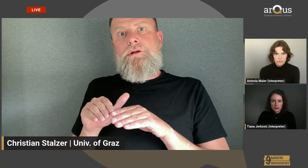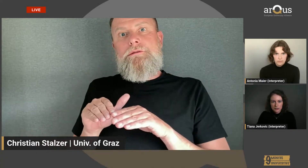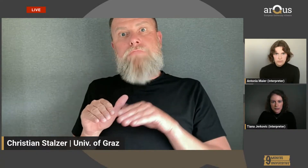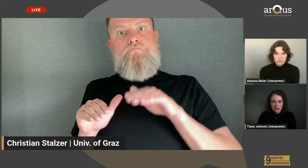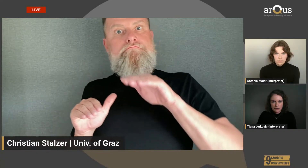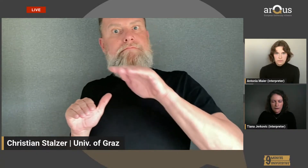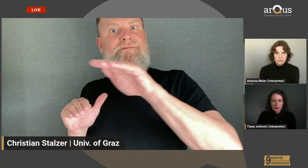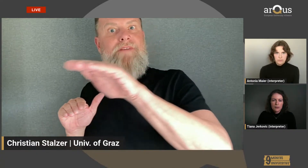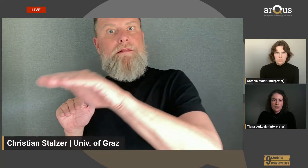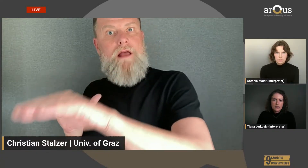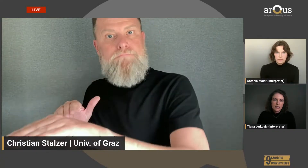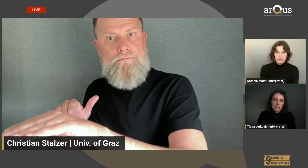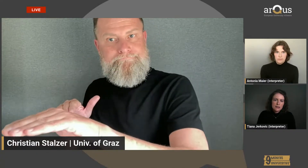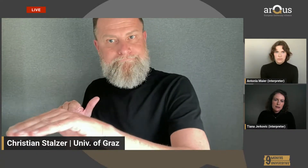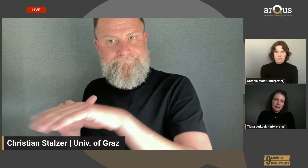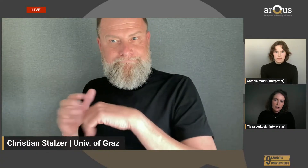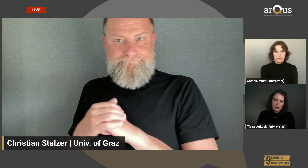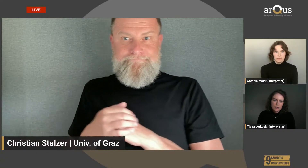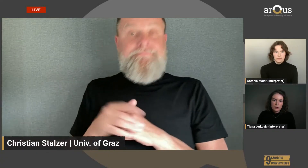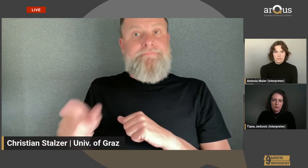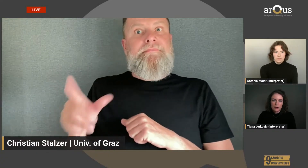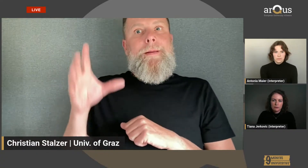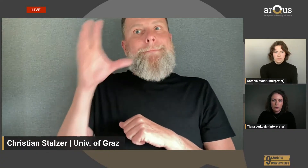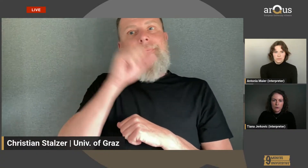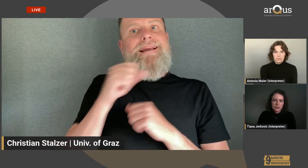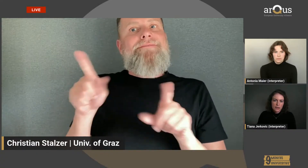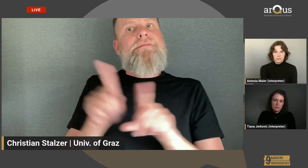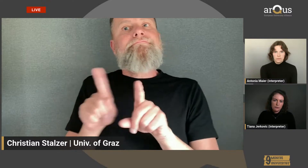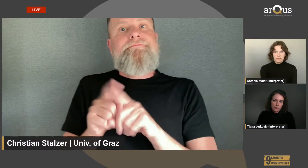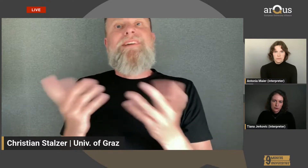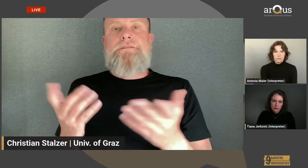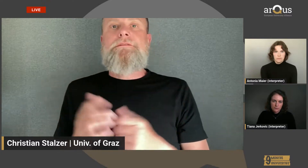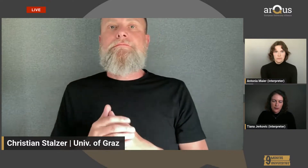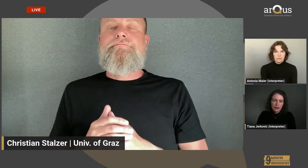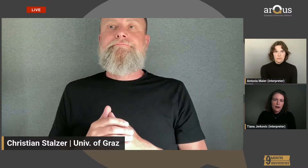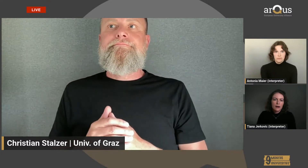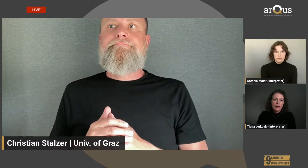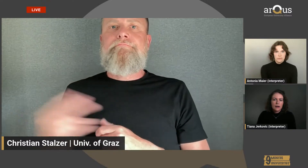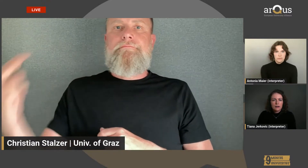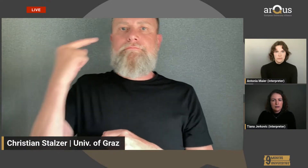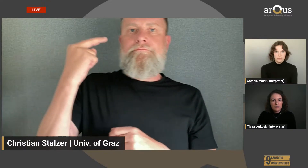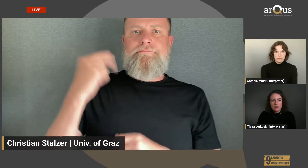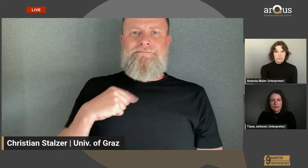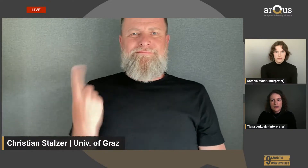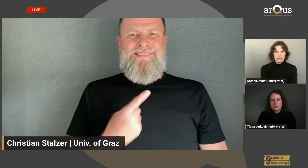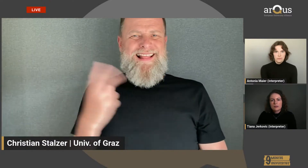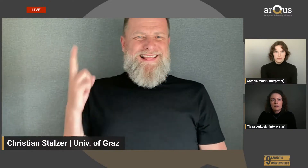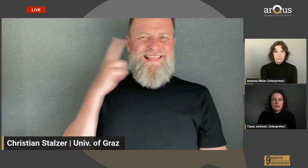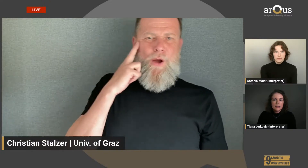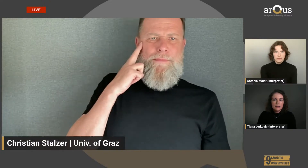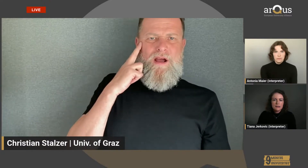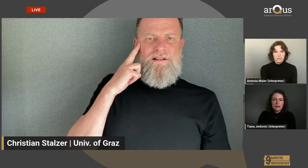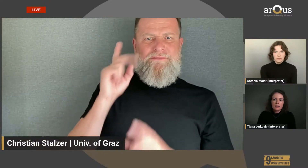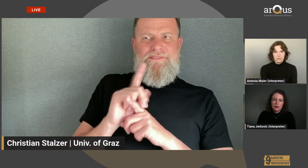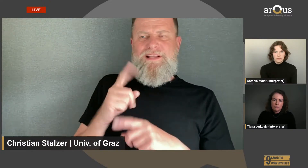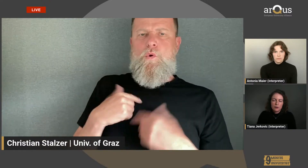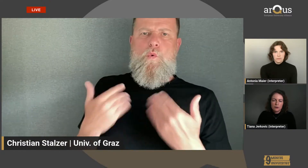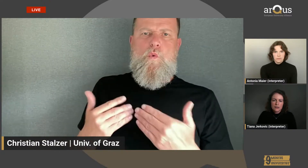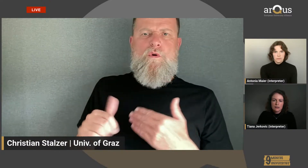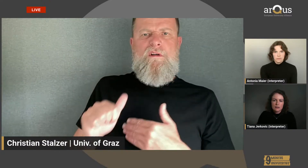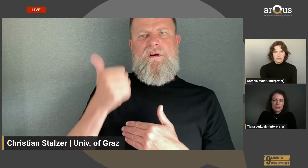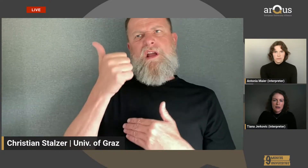very interesting because it takes the concept of deafhood one step further. The concept sees